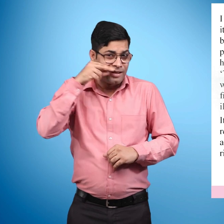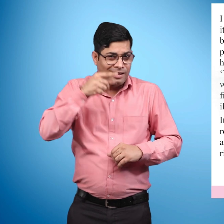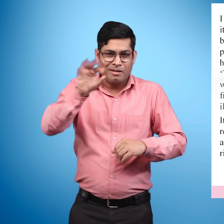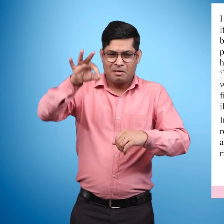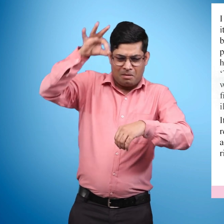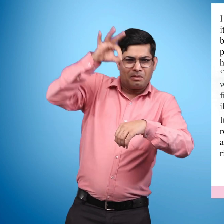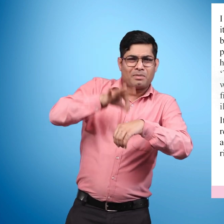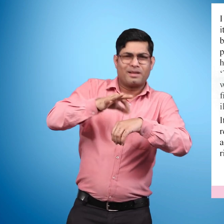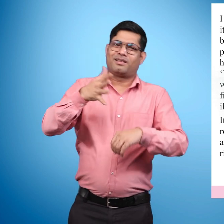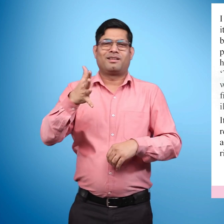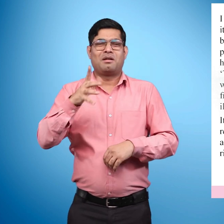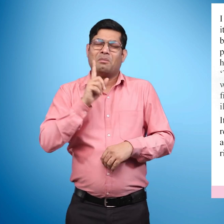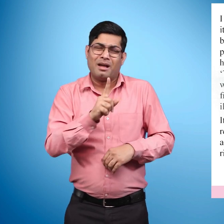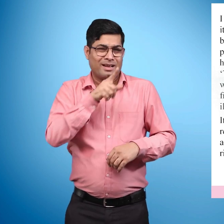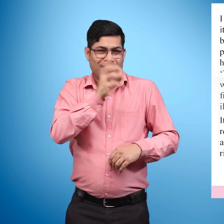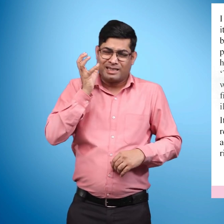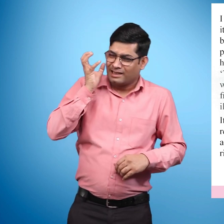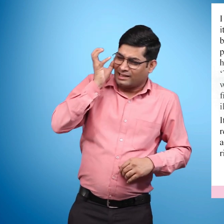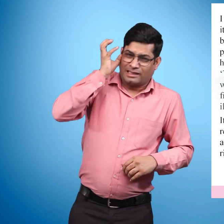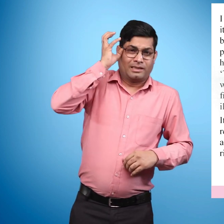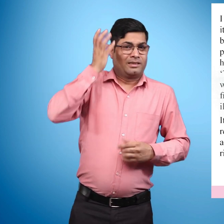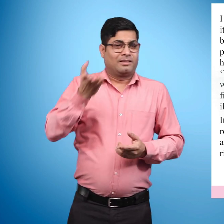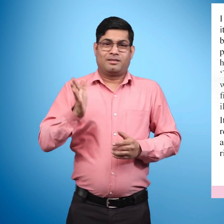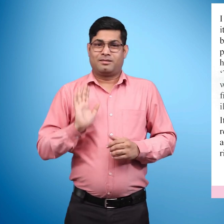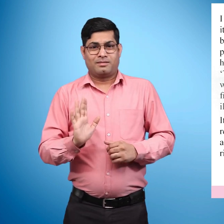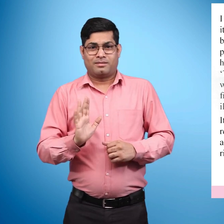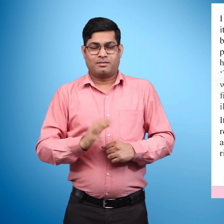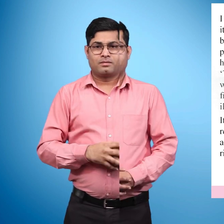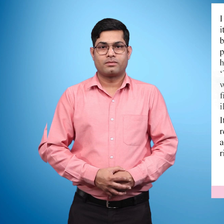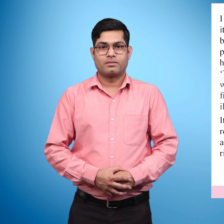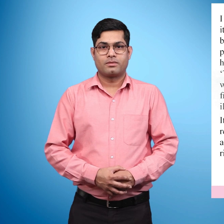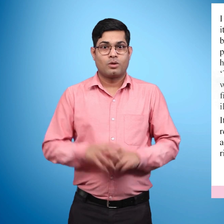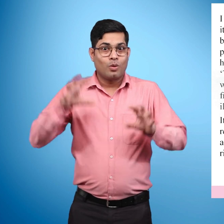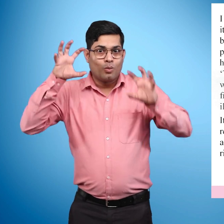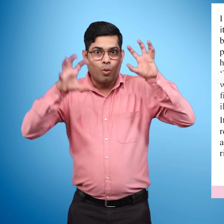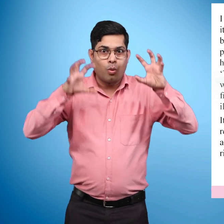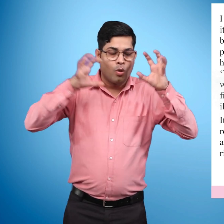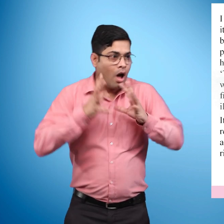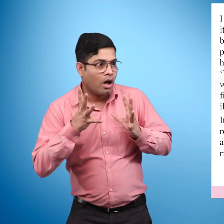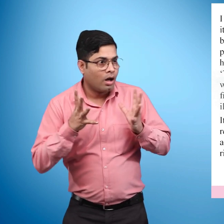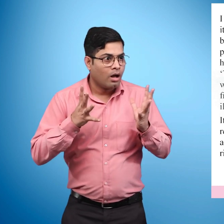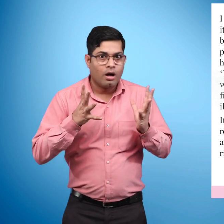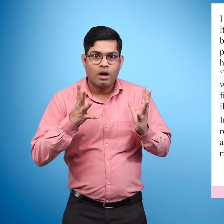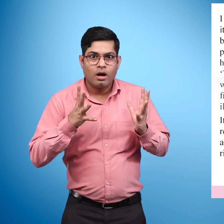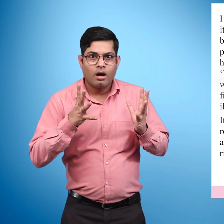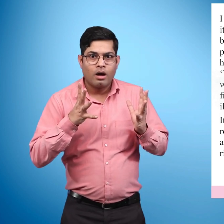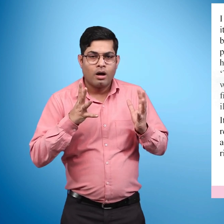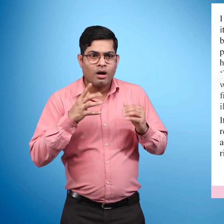it has not bitten me, but it's most annoying." The ghost panicked. Those